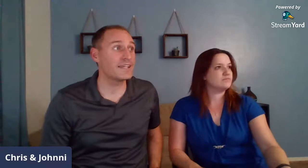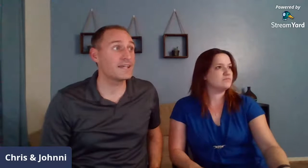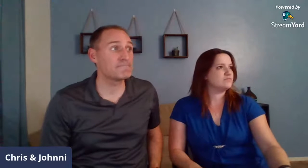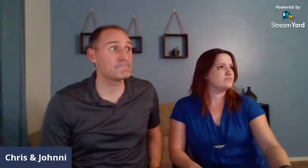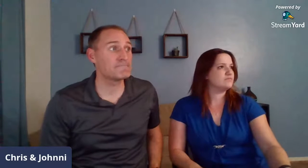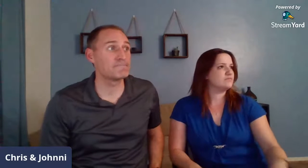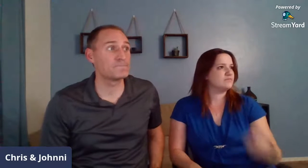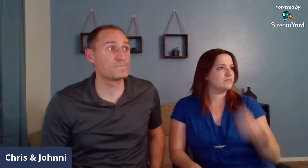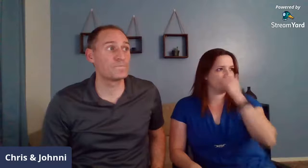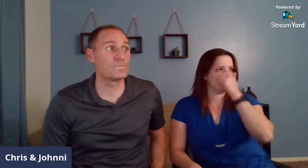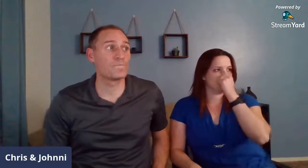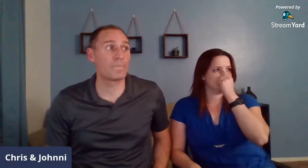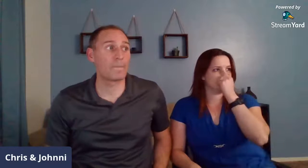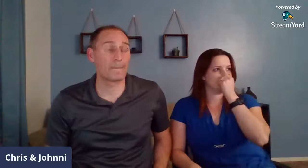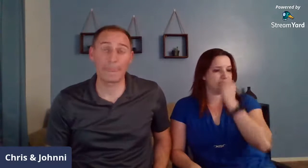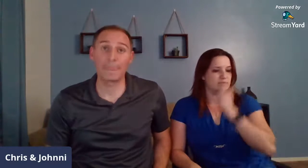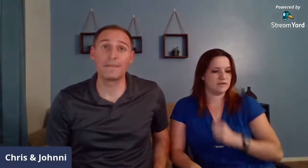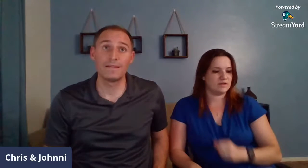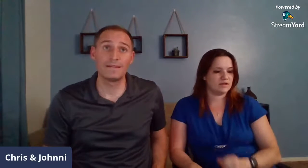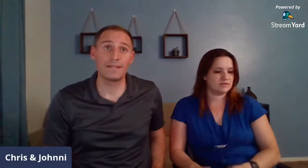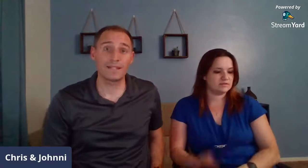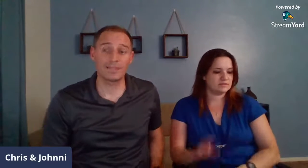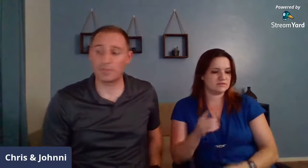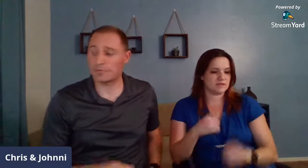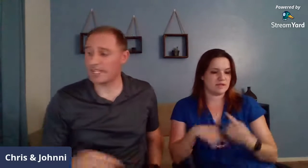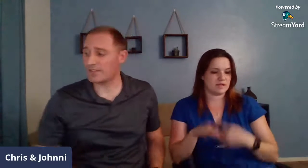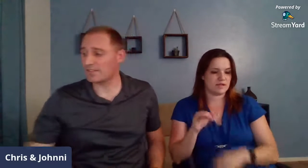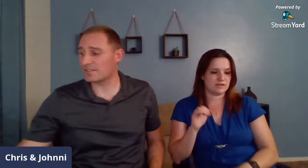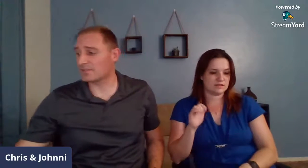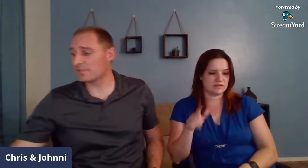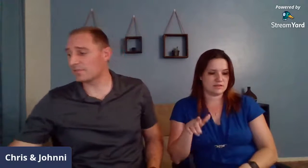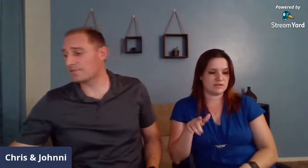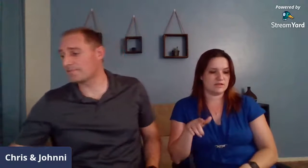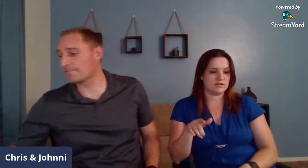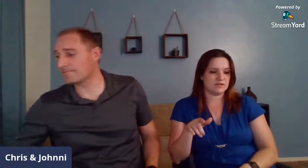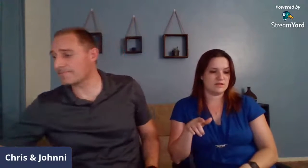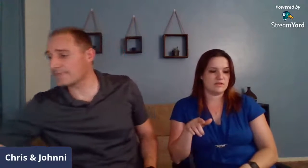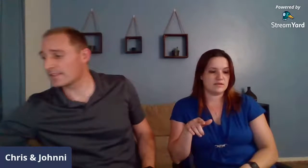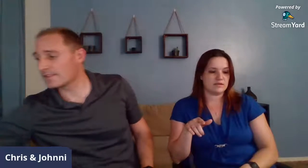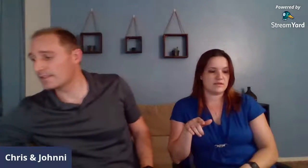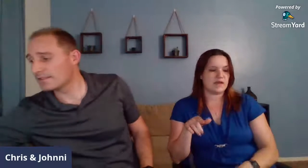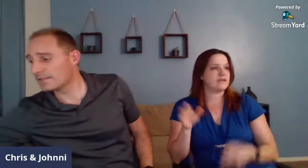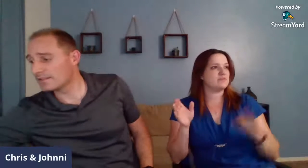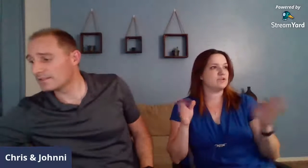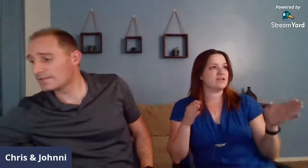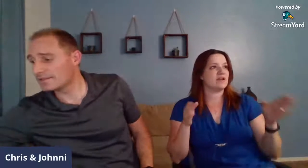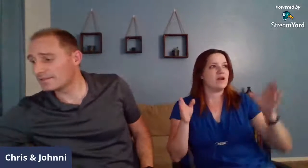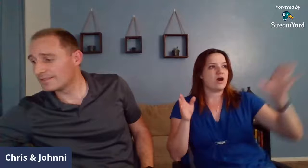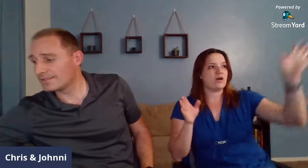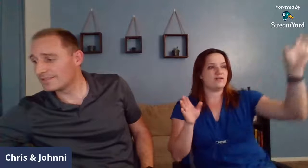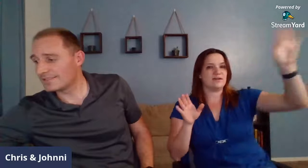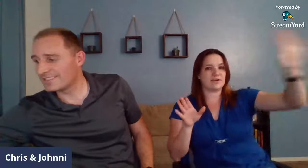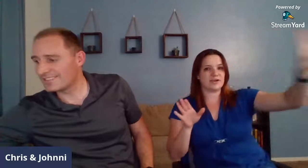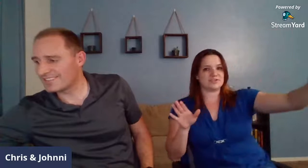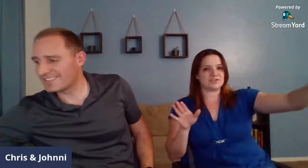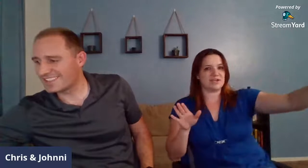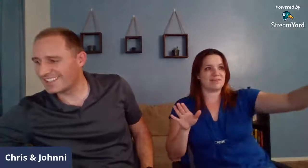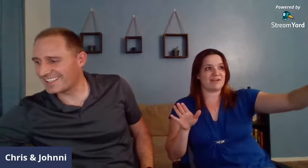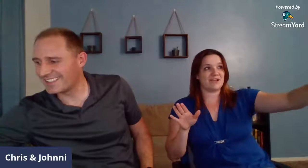yet. Okay. Yeah, so we'll add those What's two. that? I keep looking on our other screen right here.